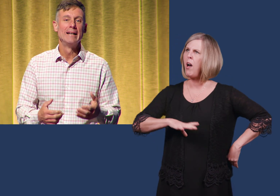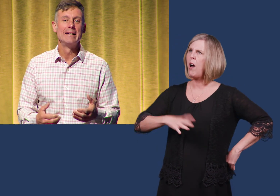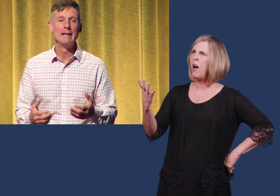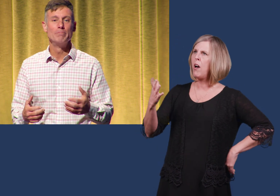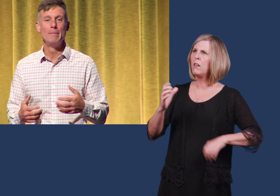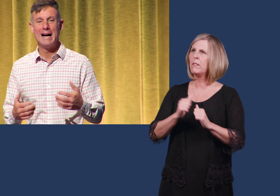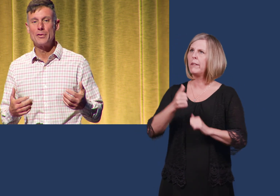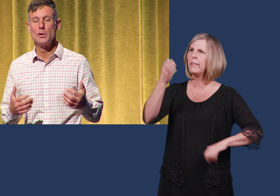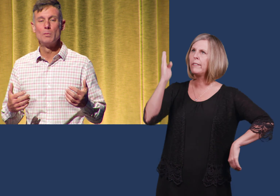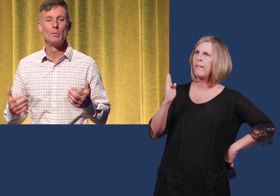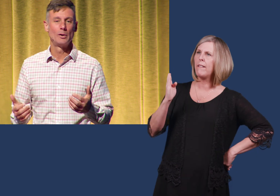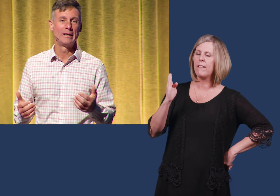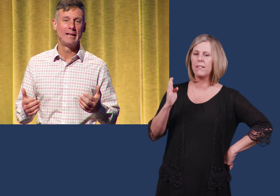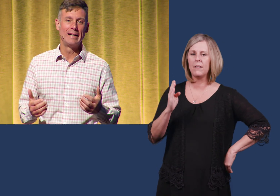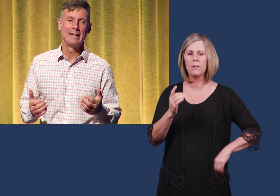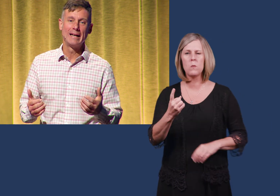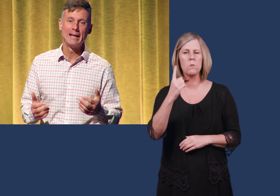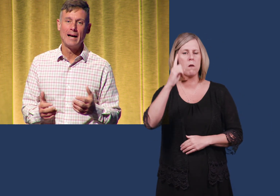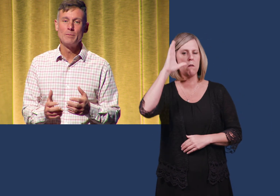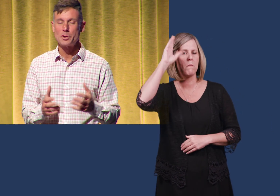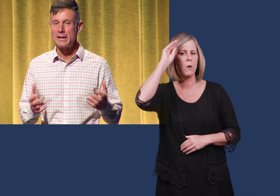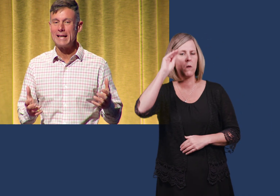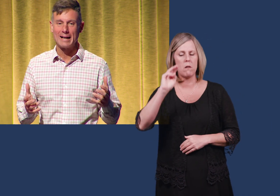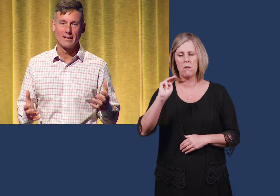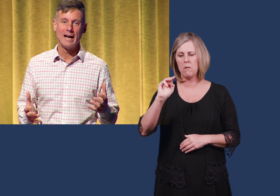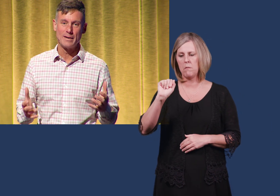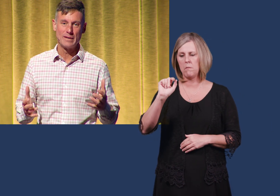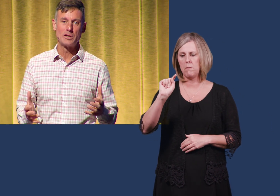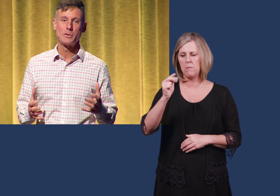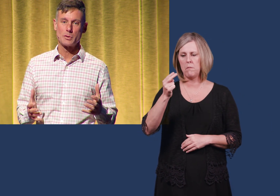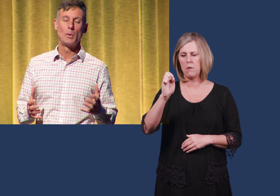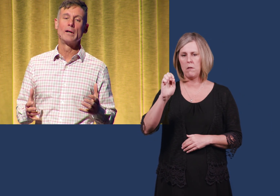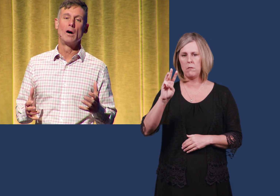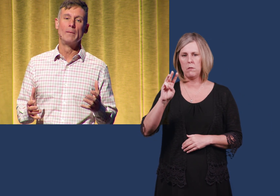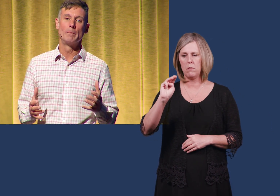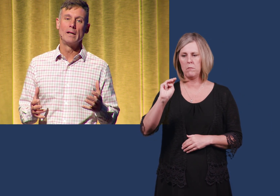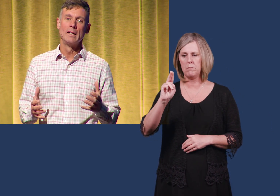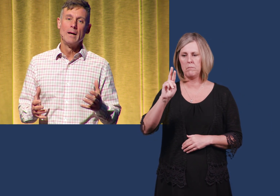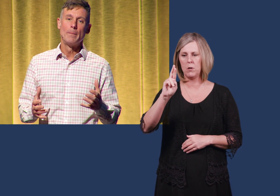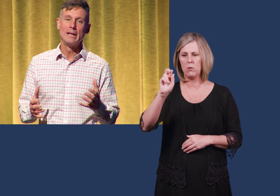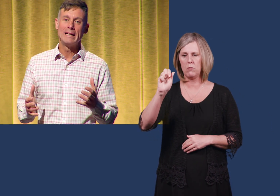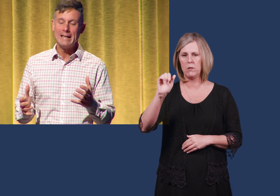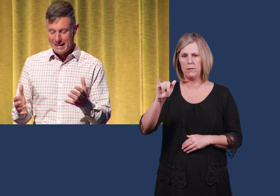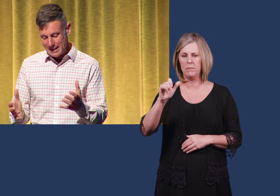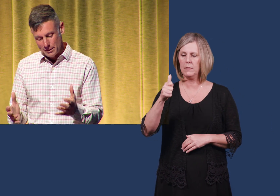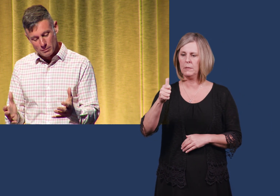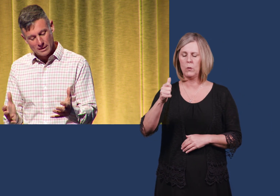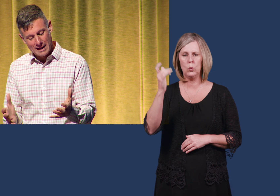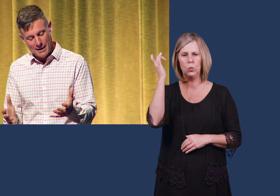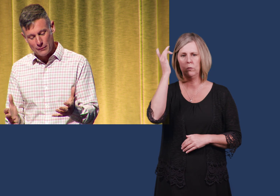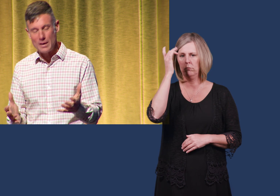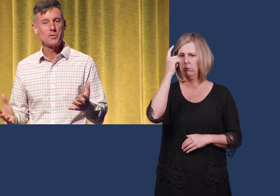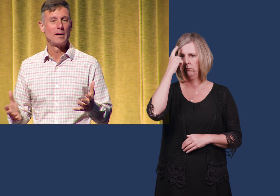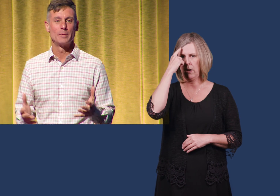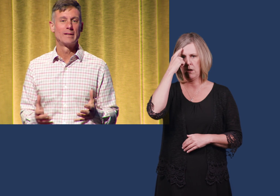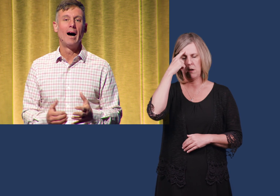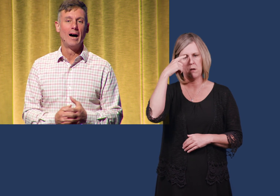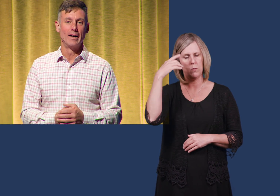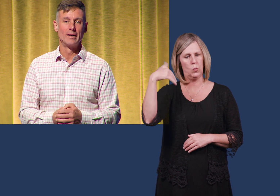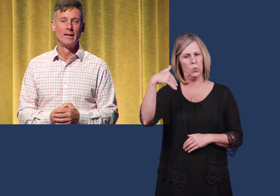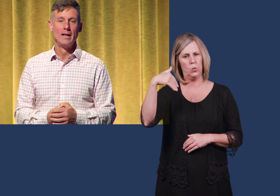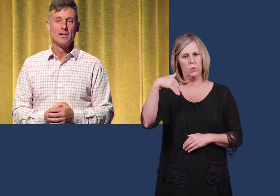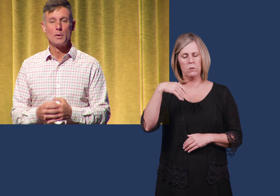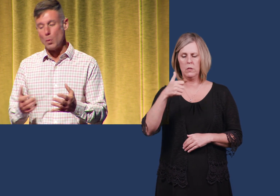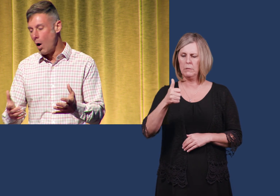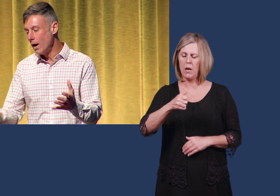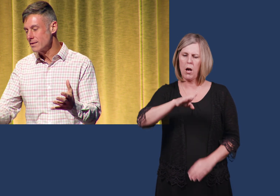guy named Matthew Murray, and I'm sure he had a lot of issues going on, but he got frustrated with